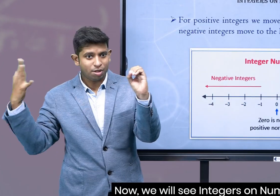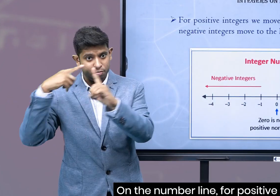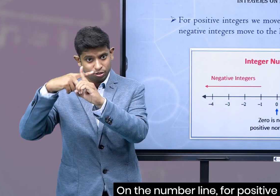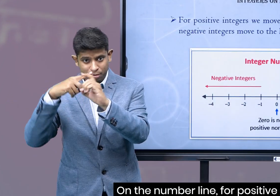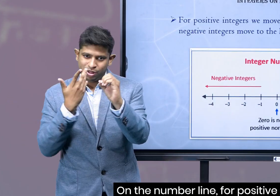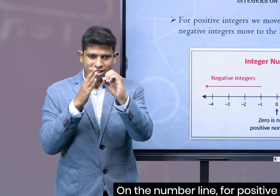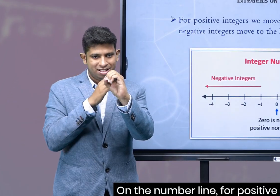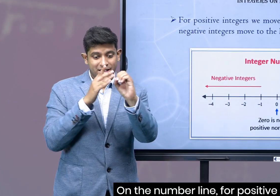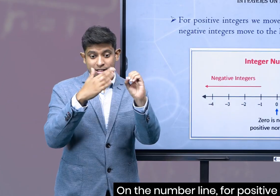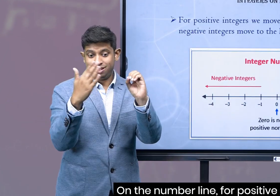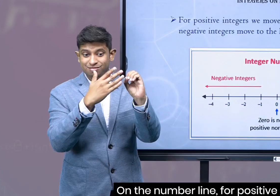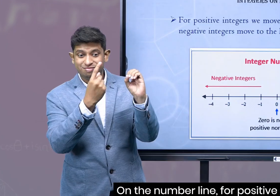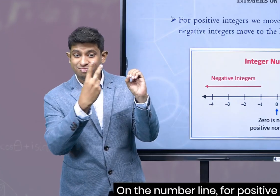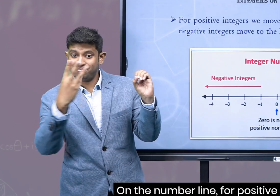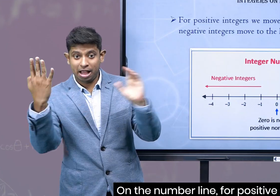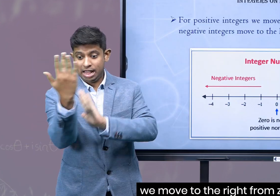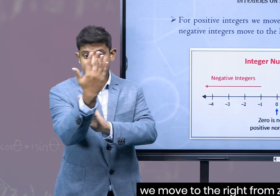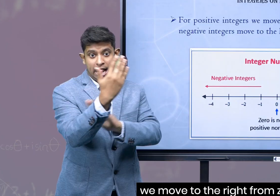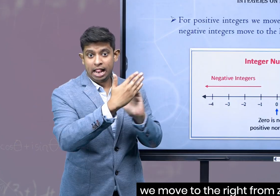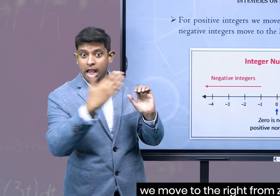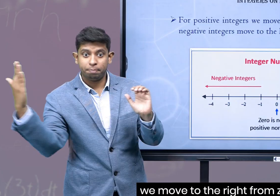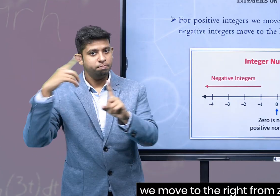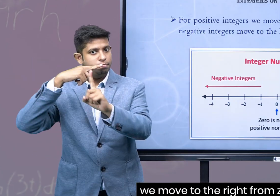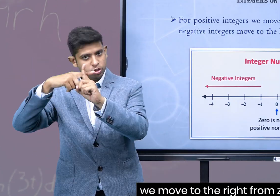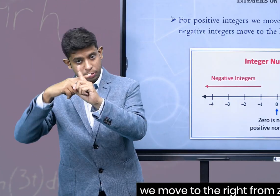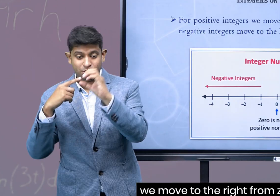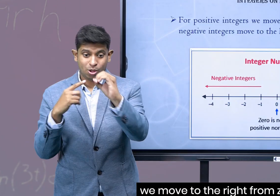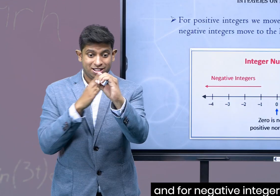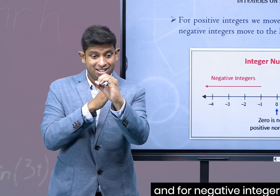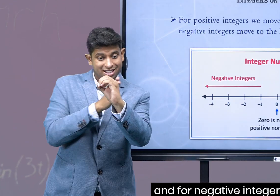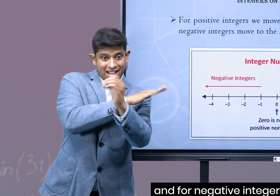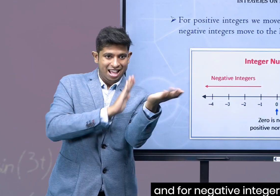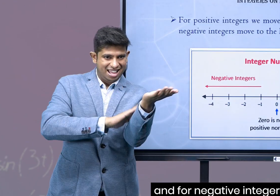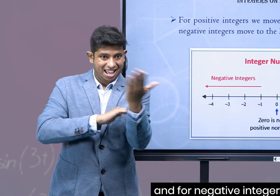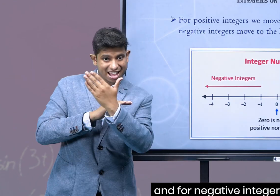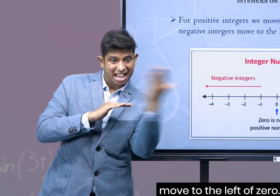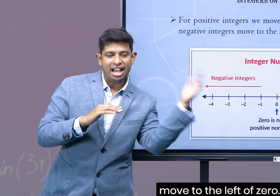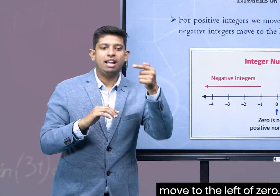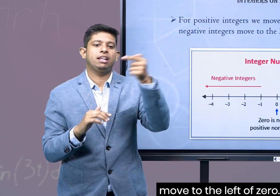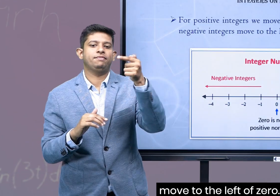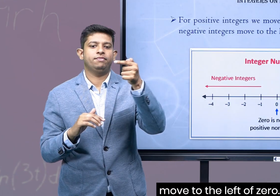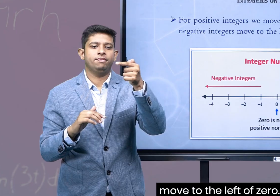On the number line, for positive integers, we move to the right from 0, and for negative integers, move to the left of